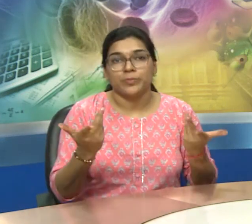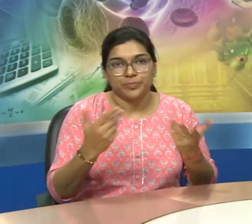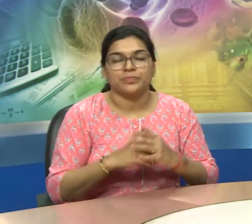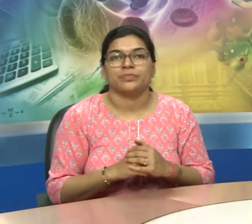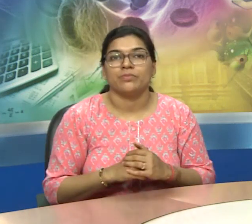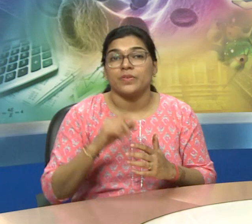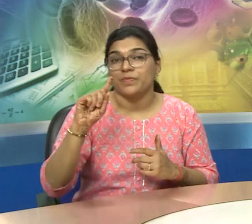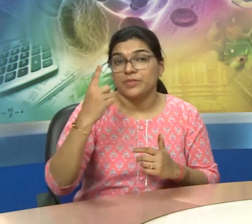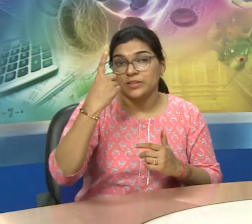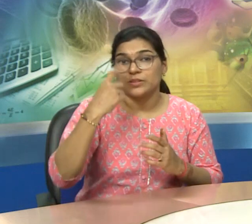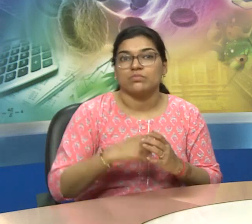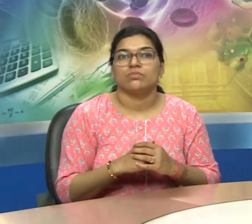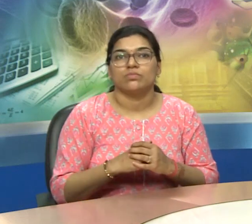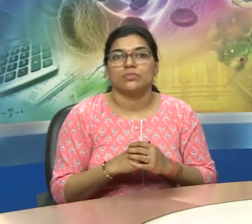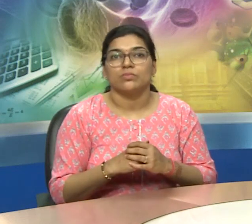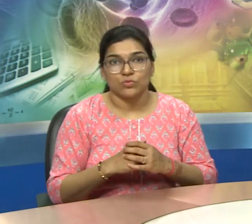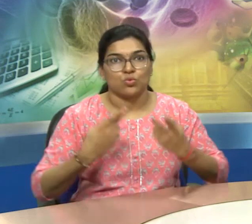ownership. In this,